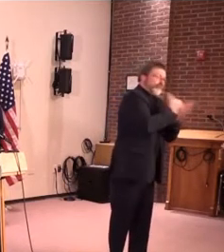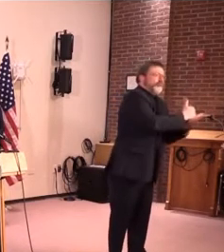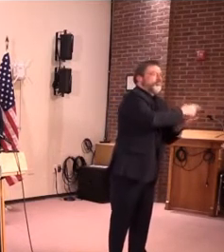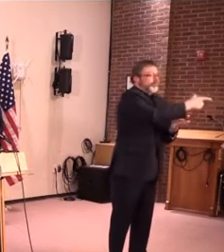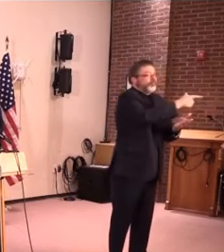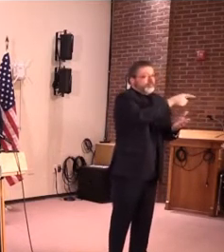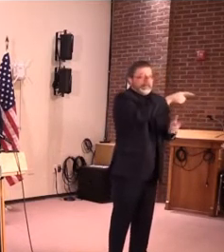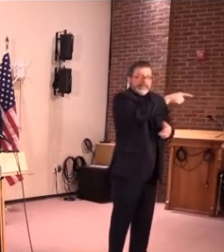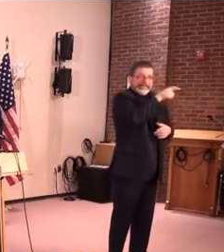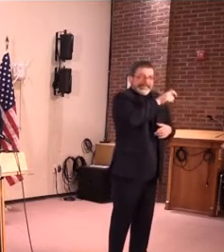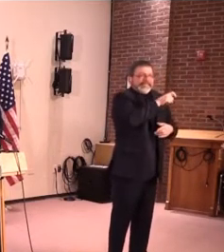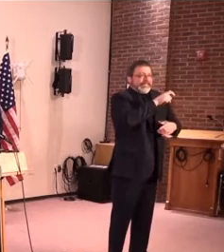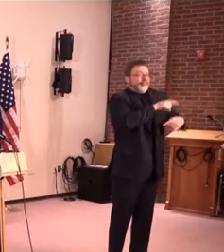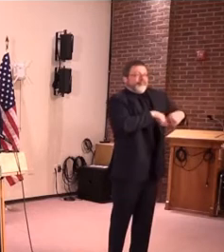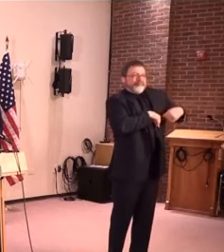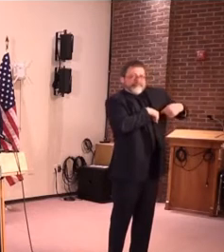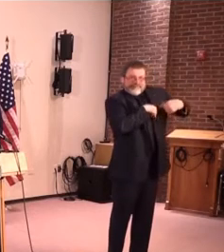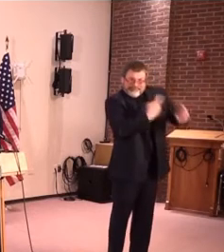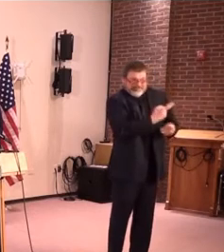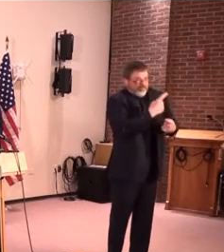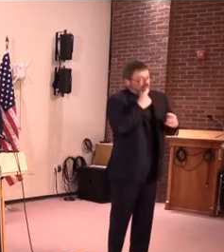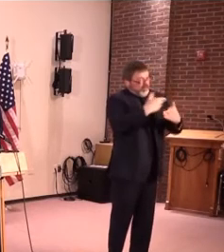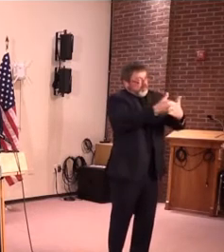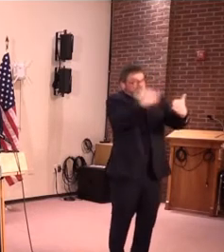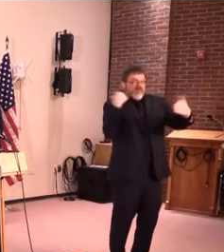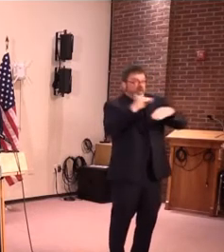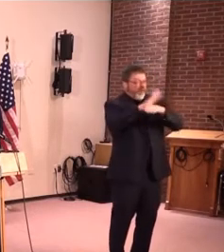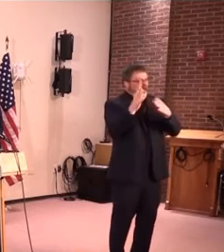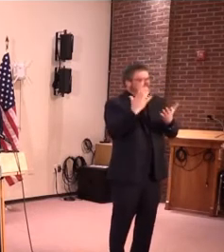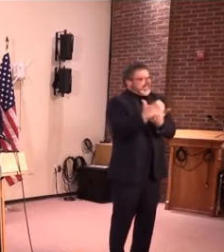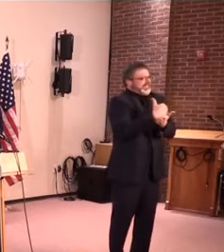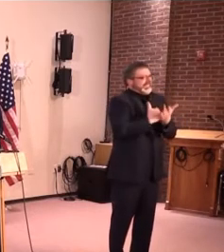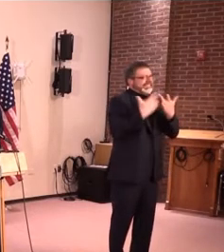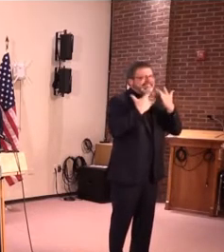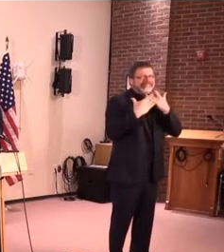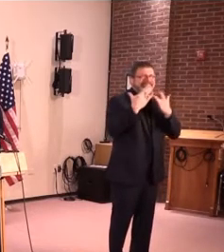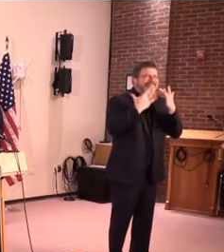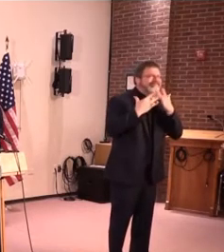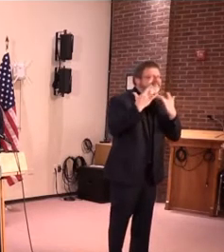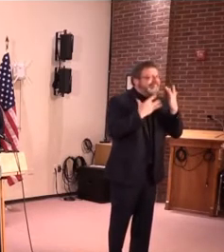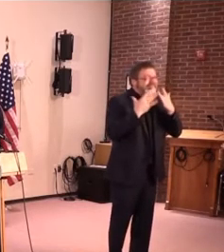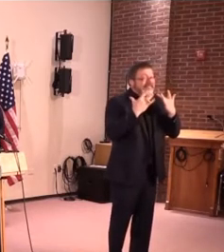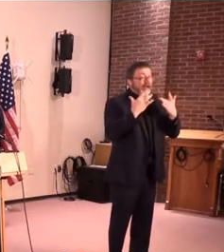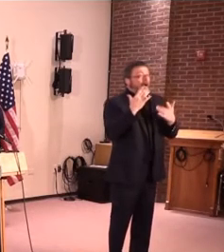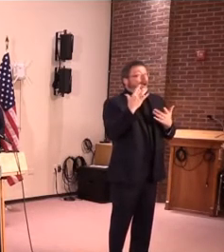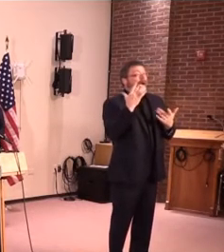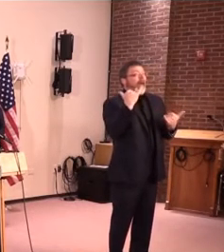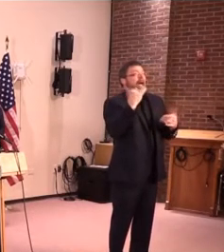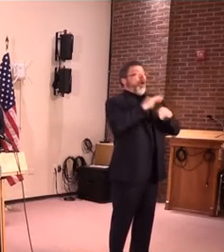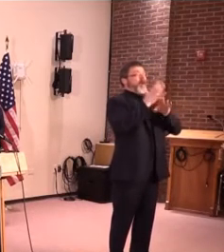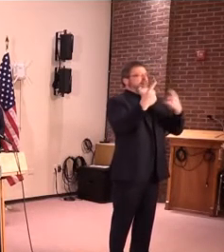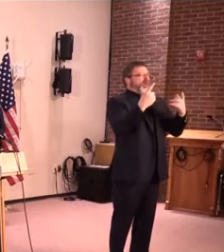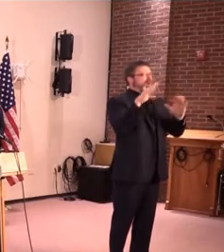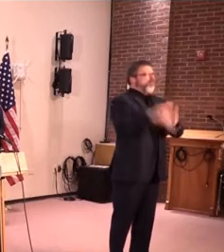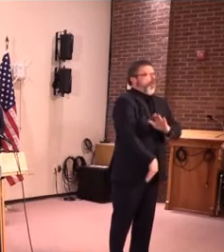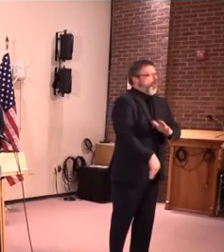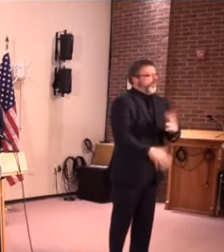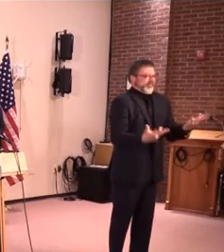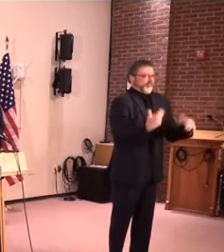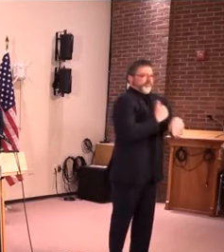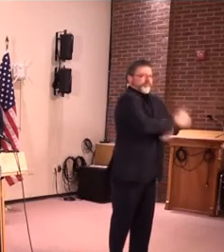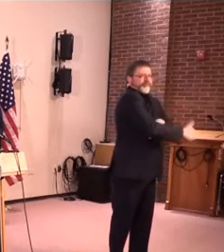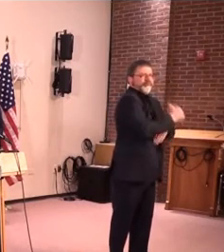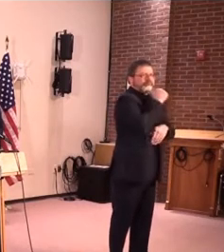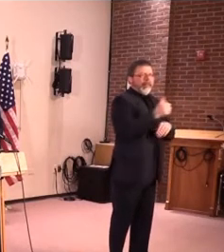due to a health crisis that is well beyond their control. Farms have also lost production,